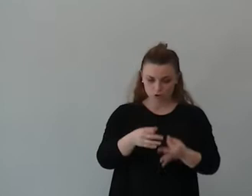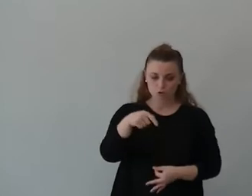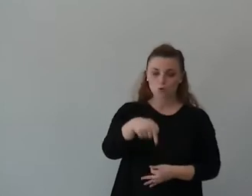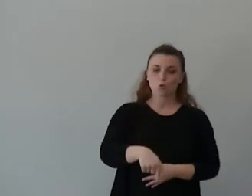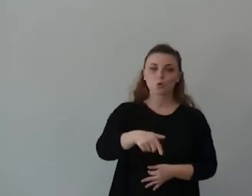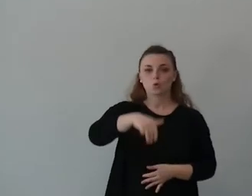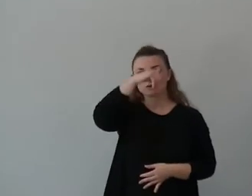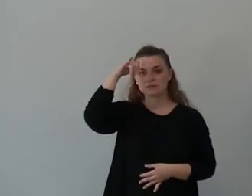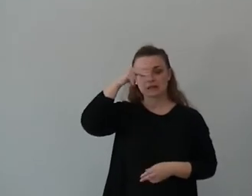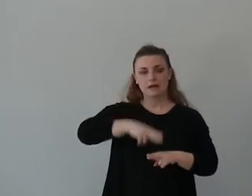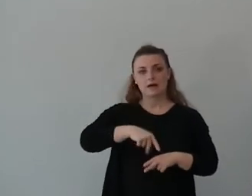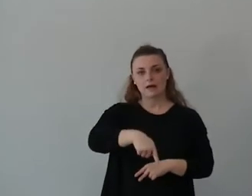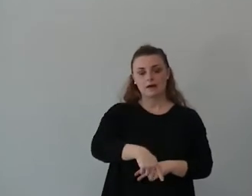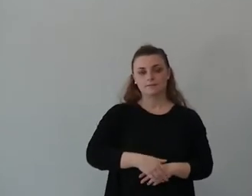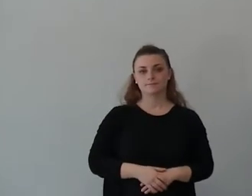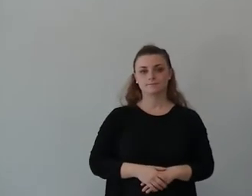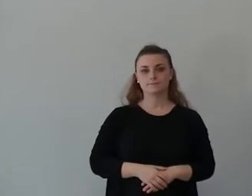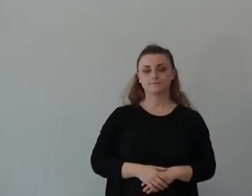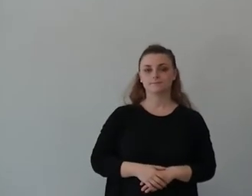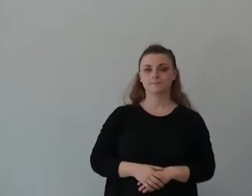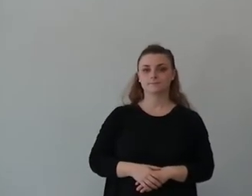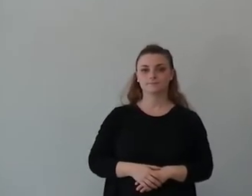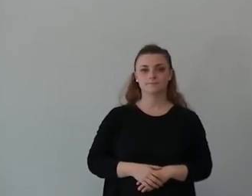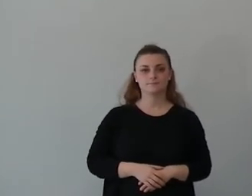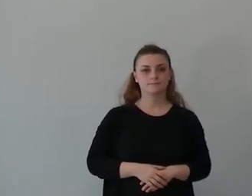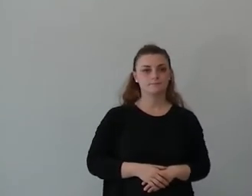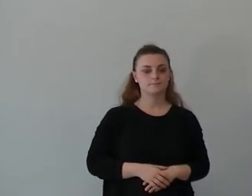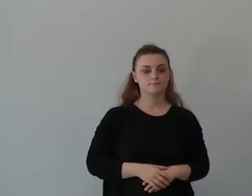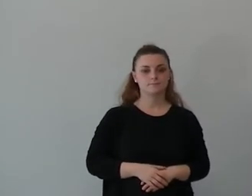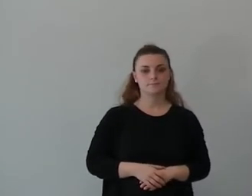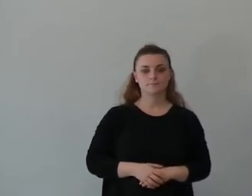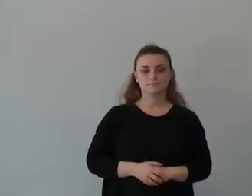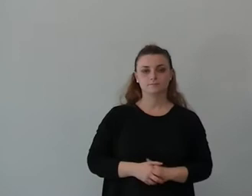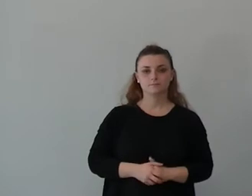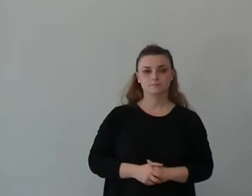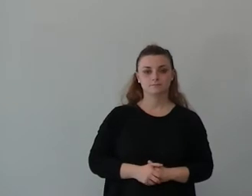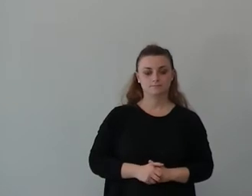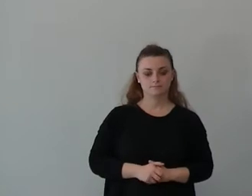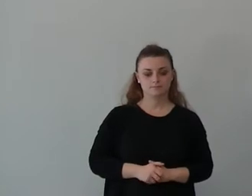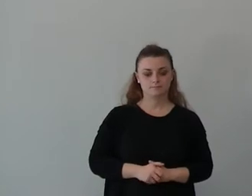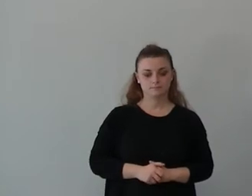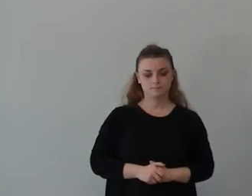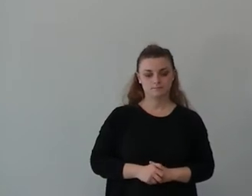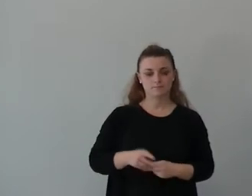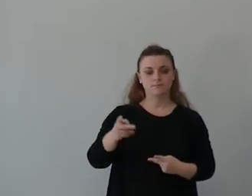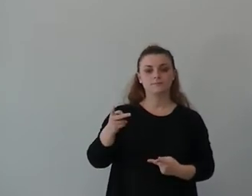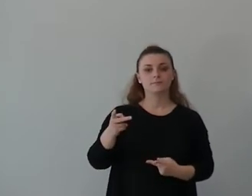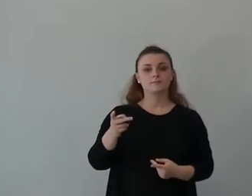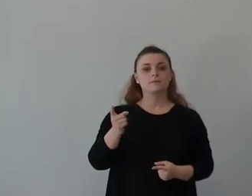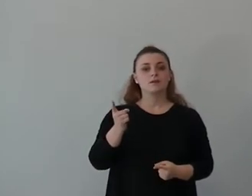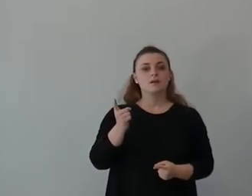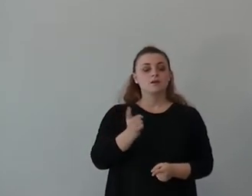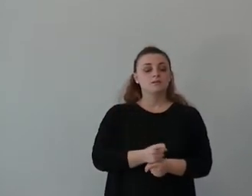I'm unsure when I'll be leaving, possibly in the fall. Sono ancora incerta sulla data